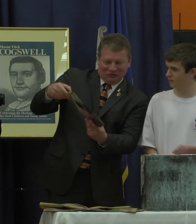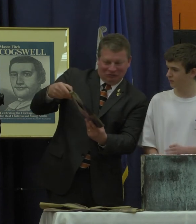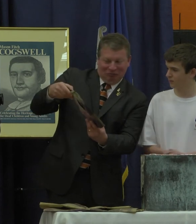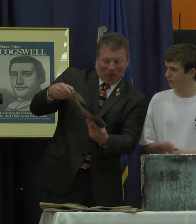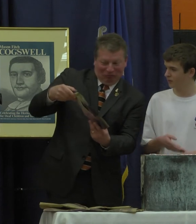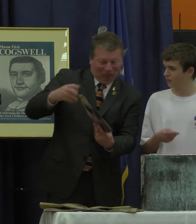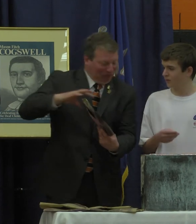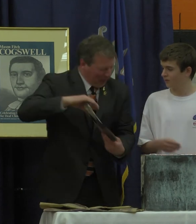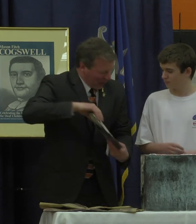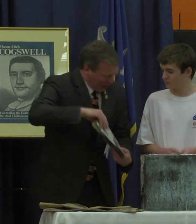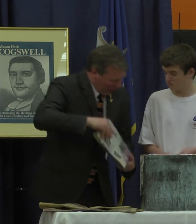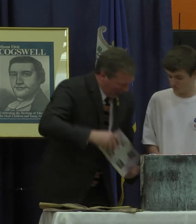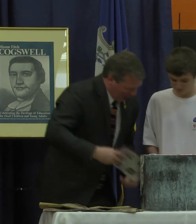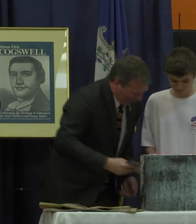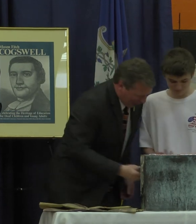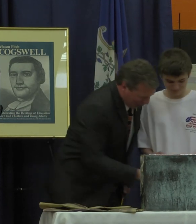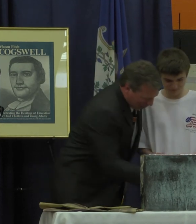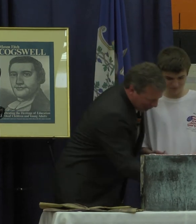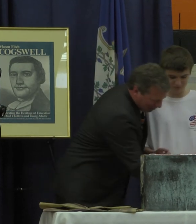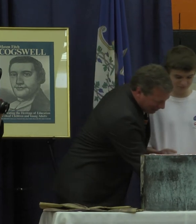This is about who made that book.